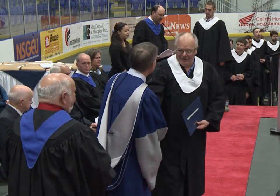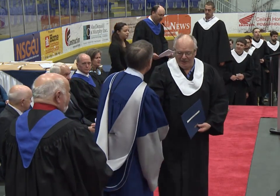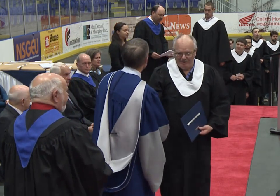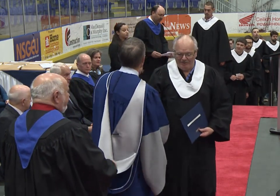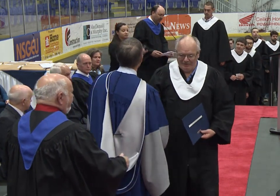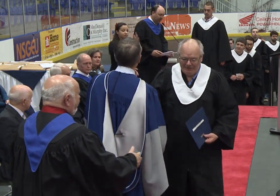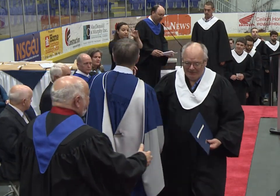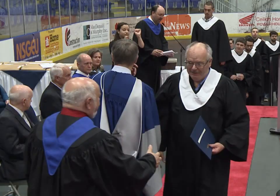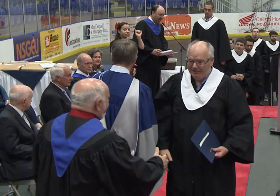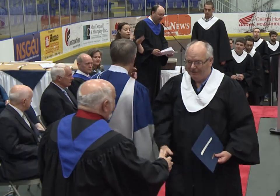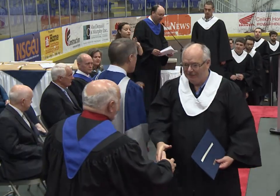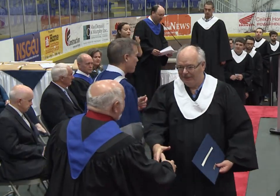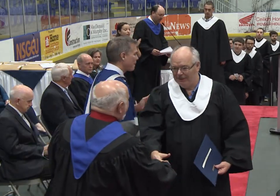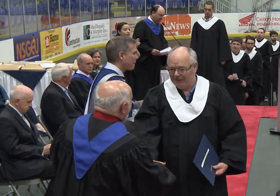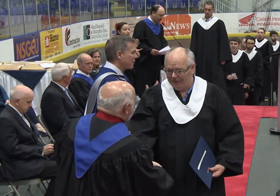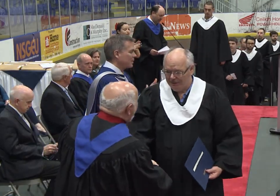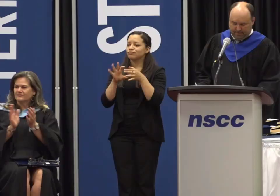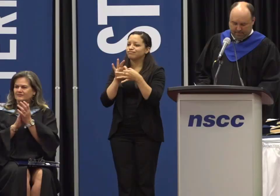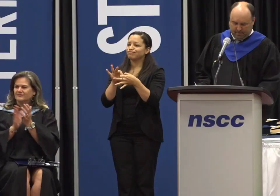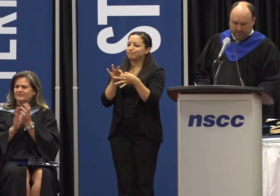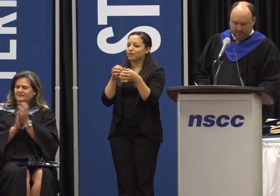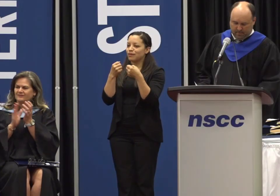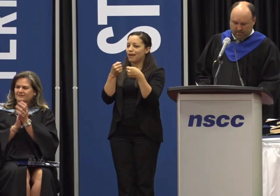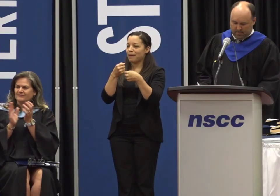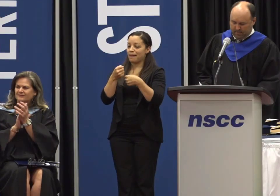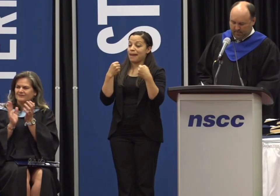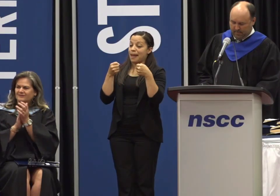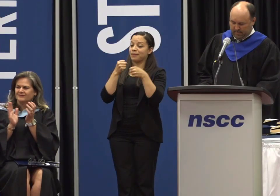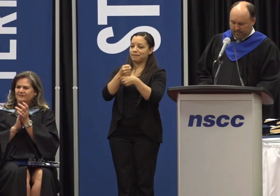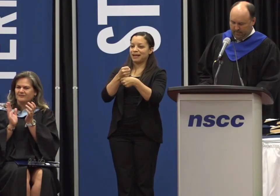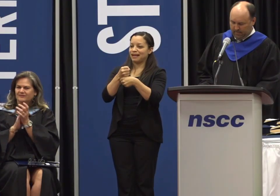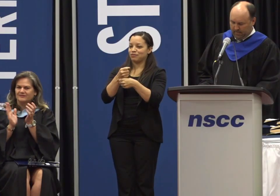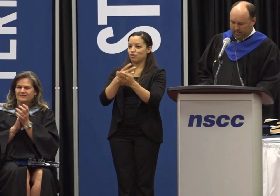Mr. President, the graduates in the cabinet making program.